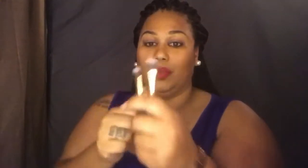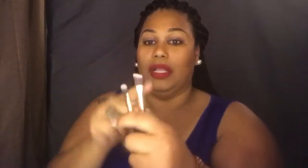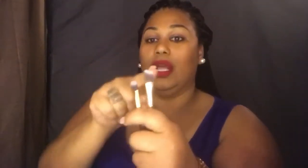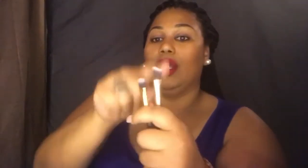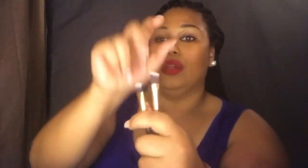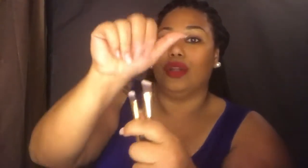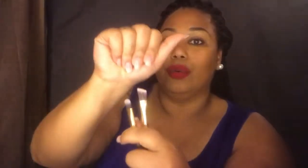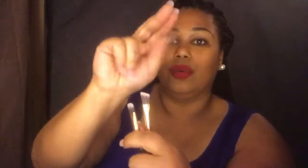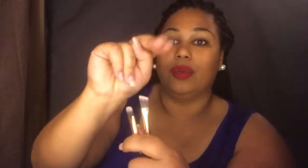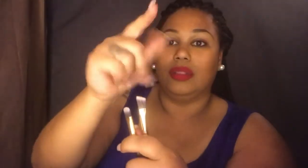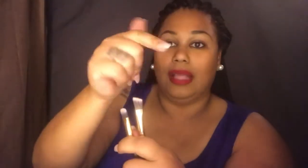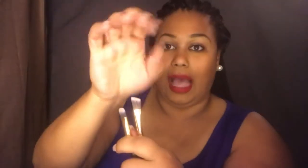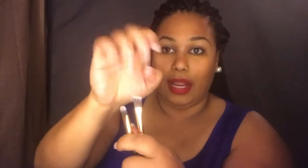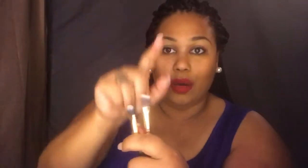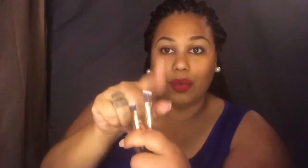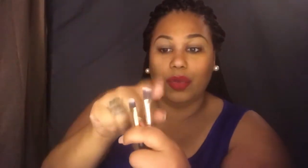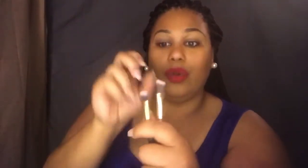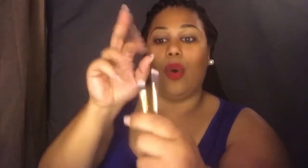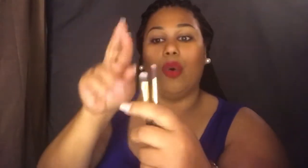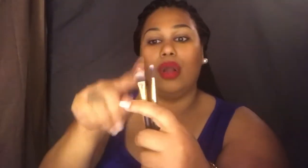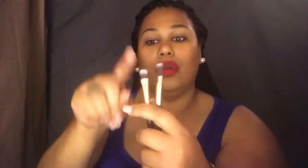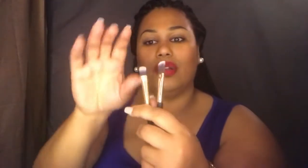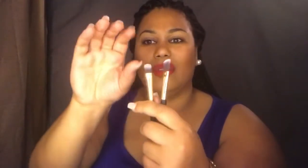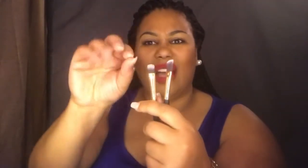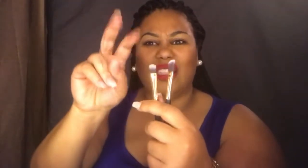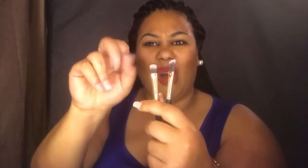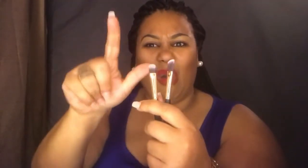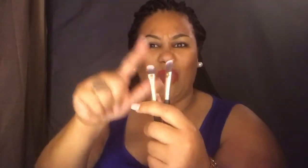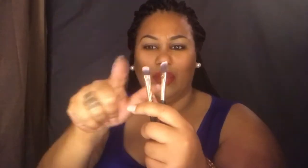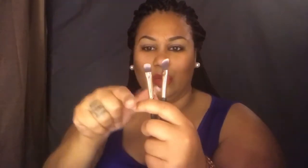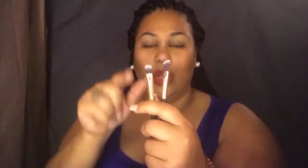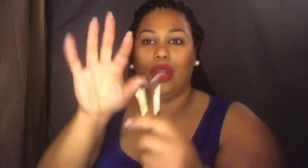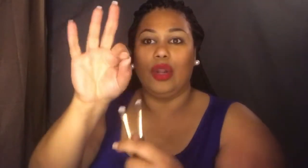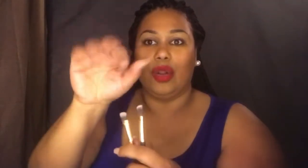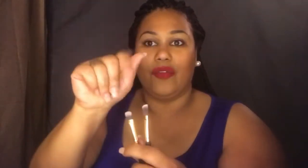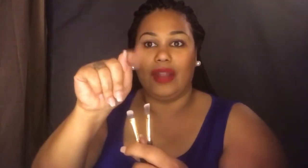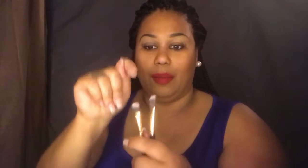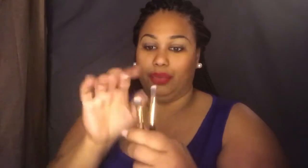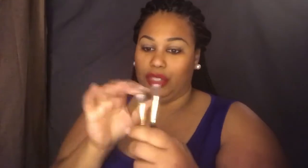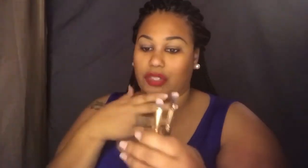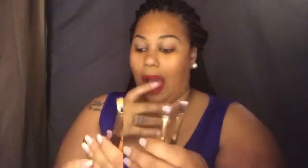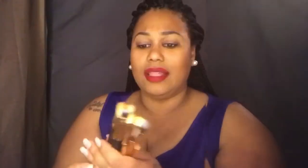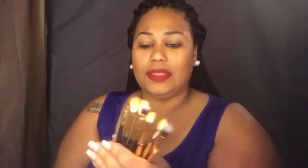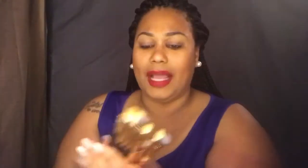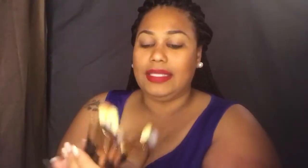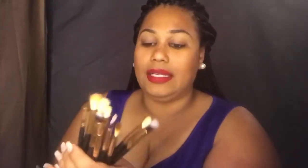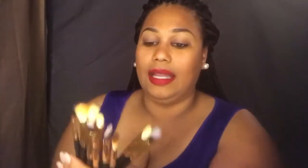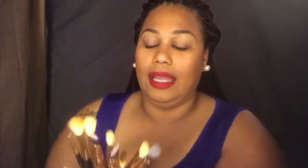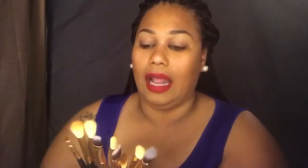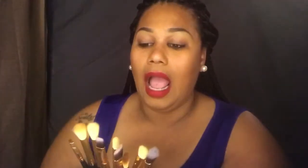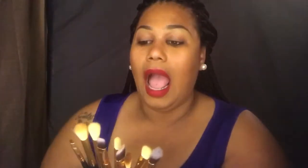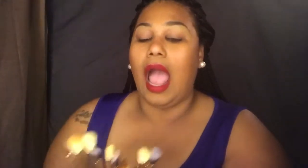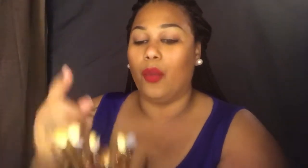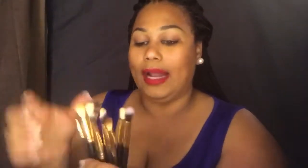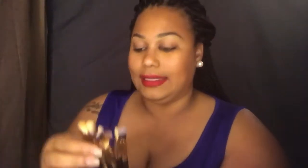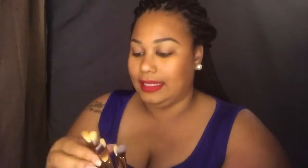with. You can do the angle one, or you can do like the oval, you know, flat brush. So yeah, that's basically it. And what I did,